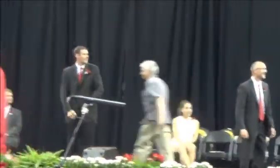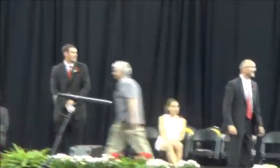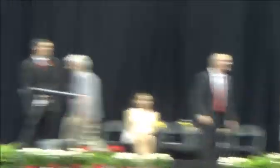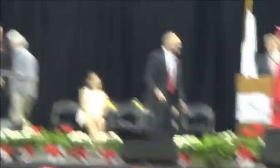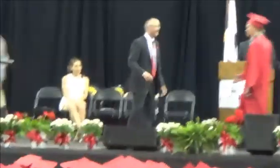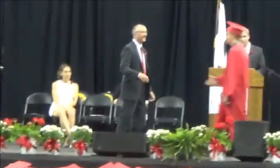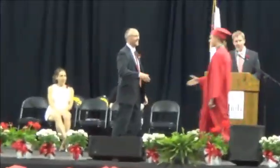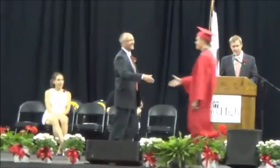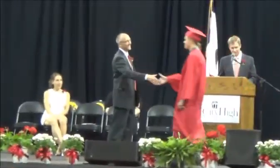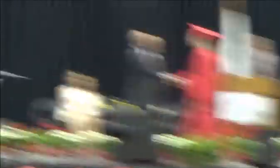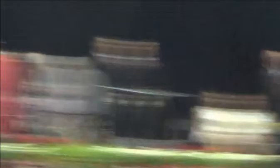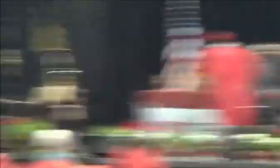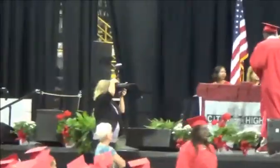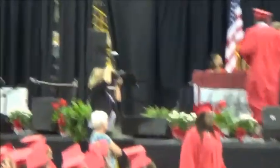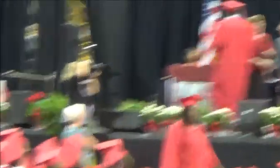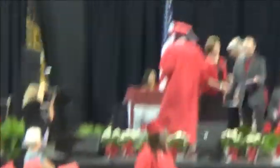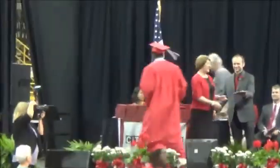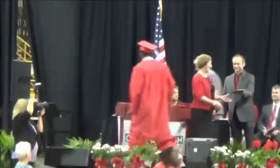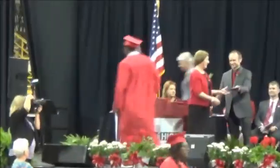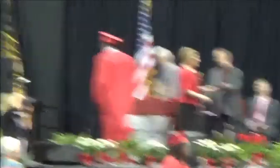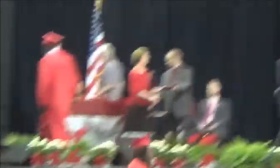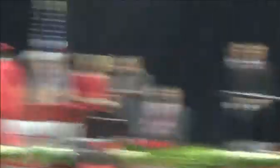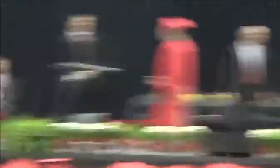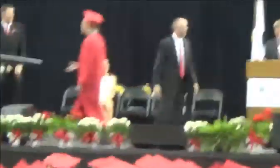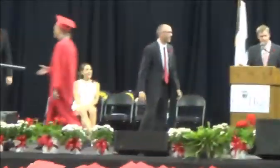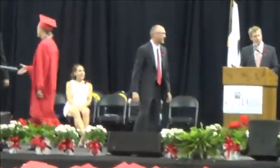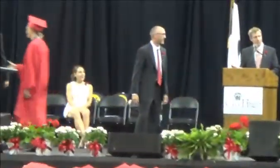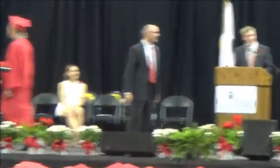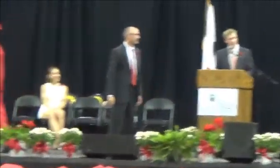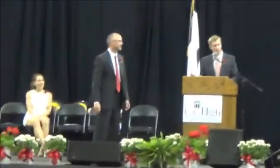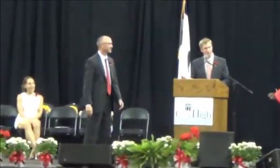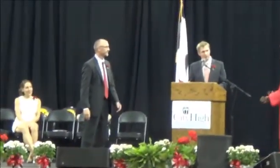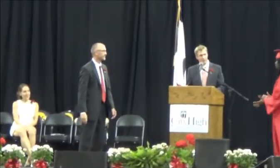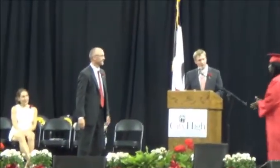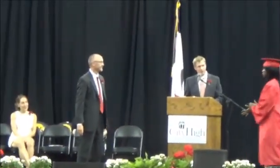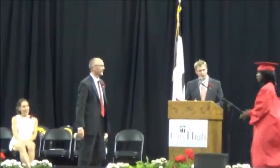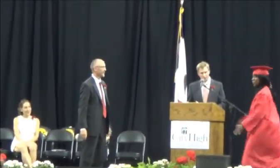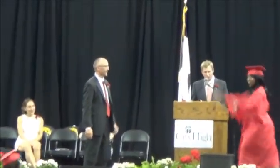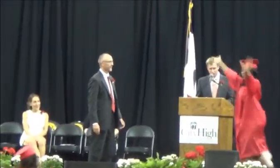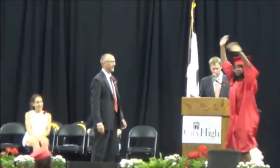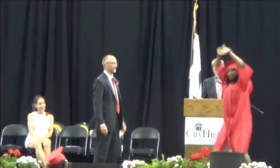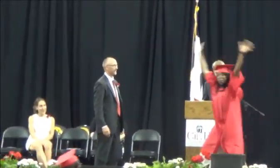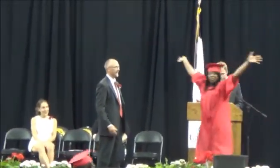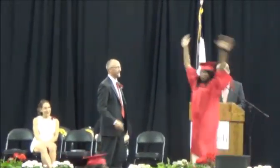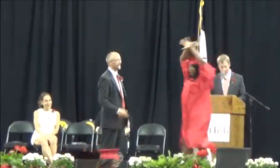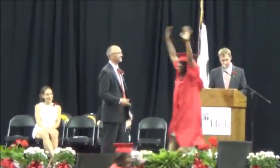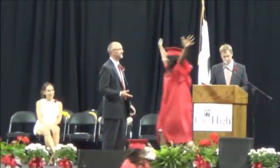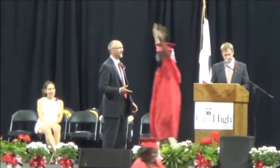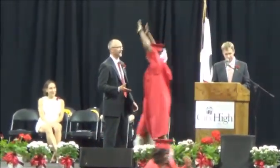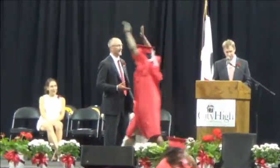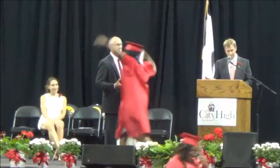C. Carrot. This nigga. Diamond Tierra.